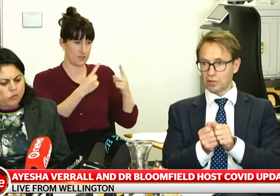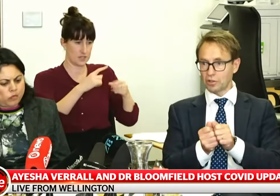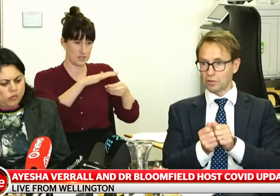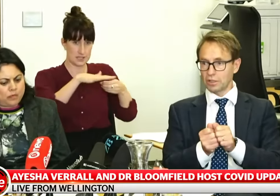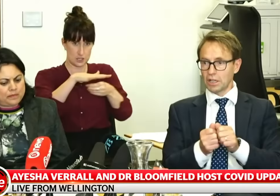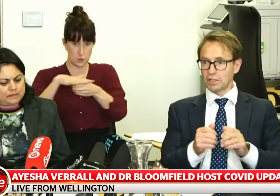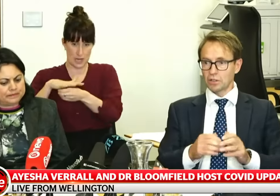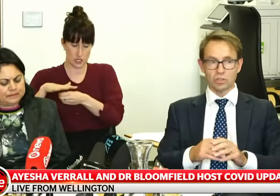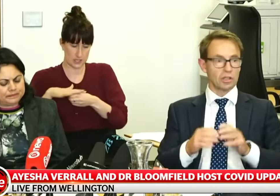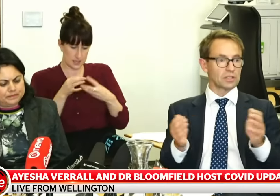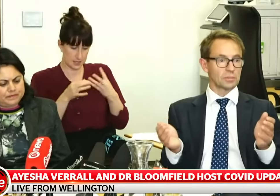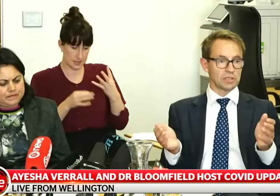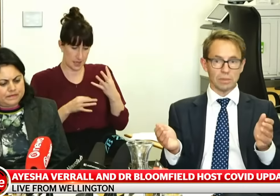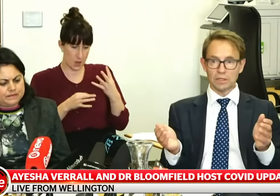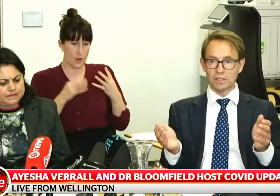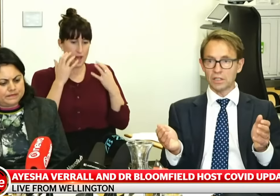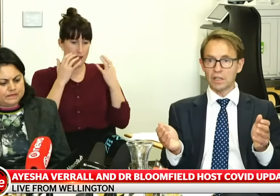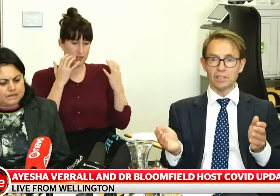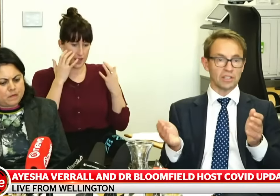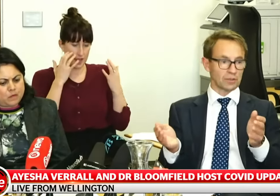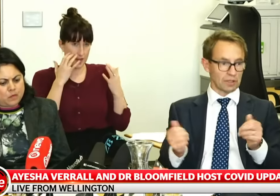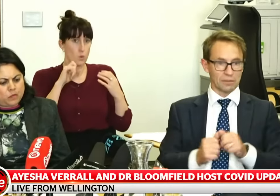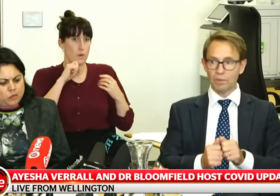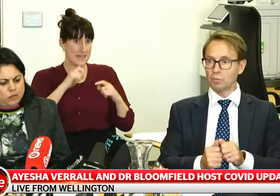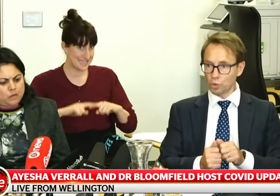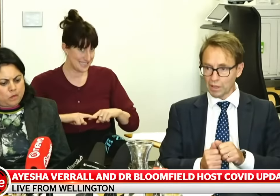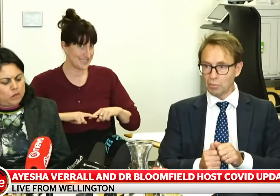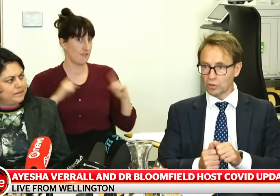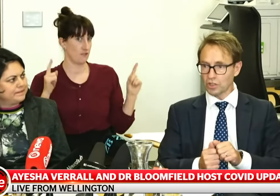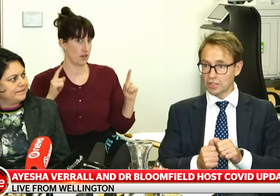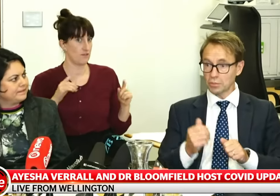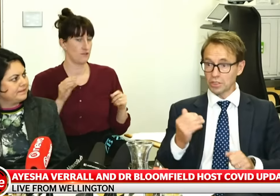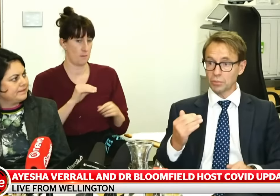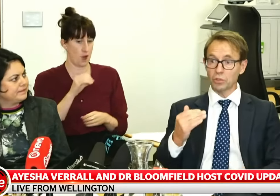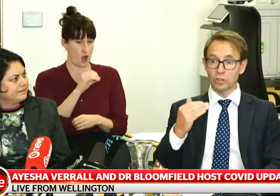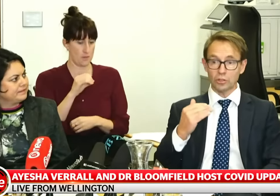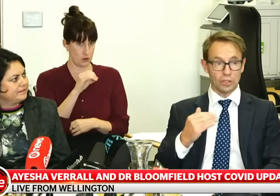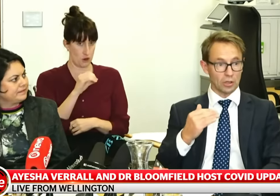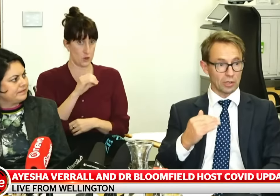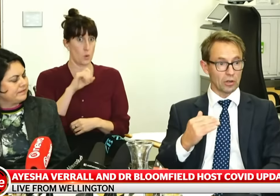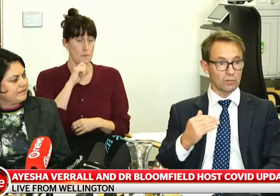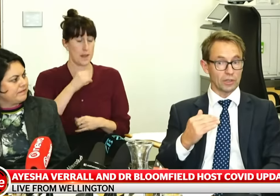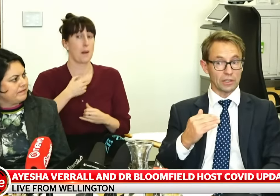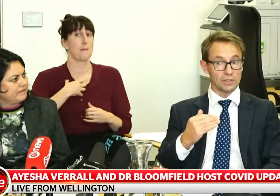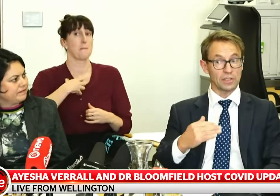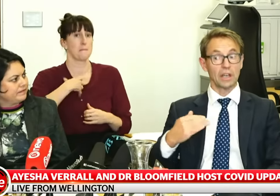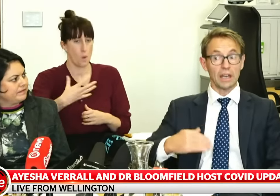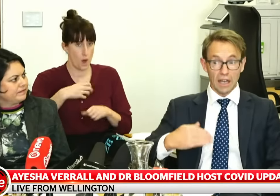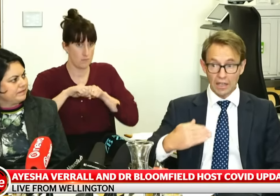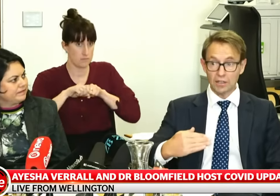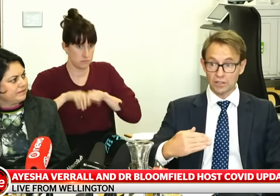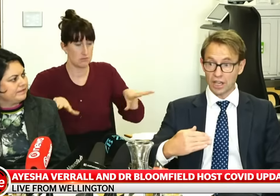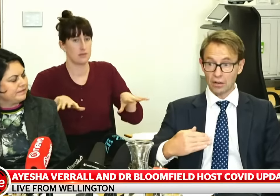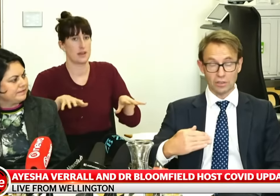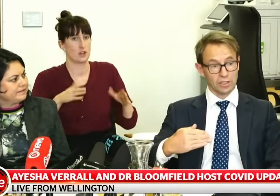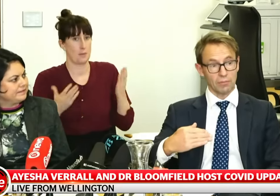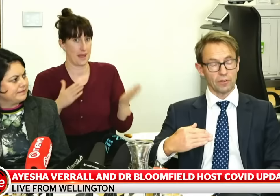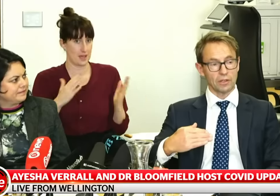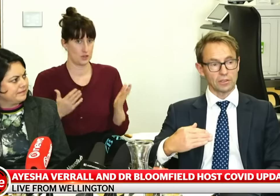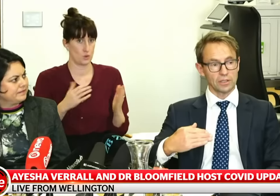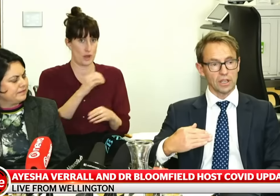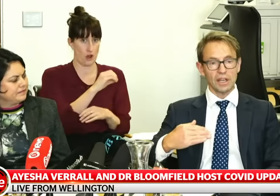than Omicron. So the transmissibility is a given. It will be more transmissible than the Omicron variants and its